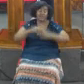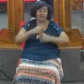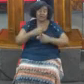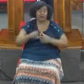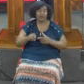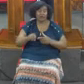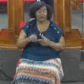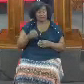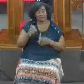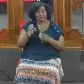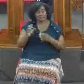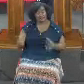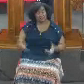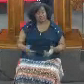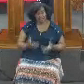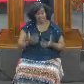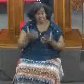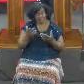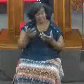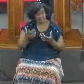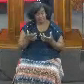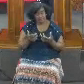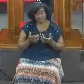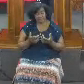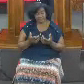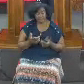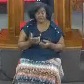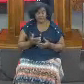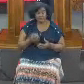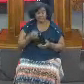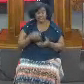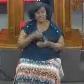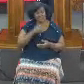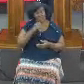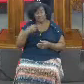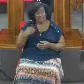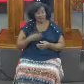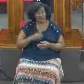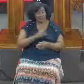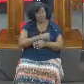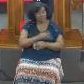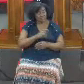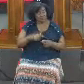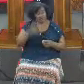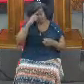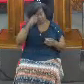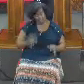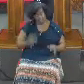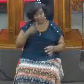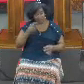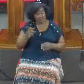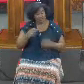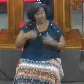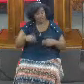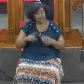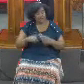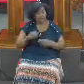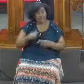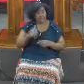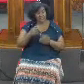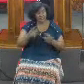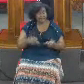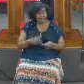will spend eternity in hell. It is not our job to determine who's going to either place, but it is